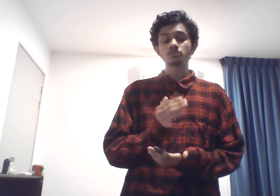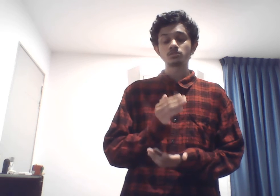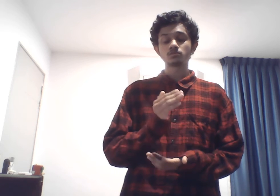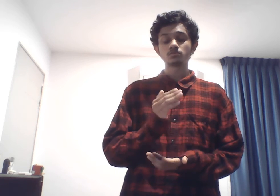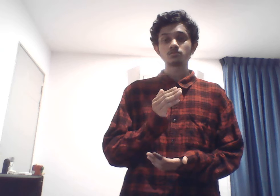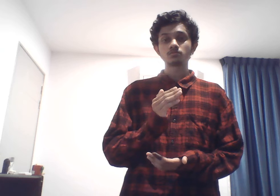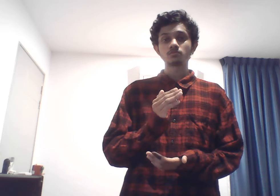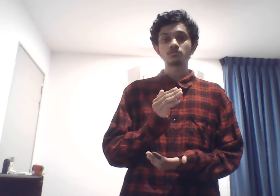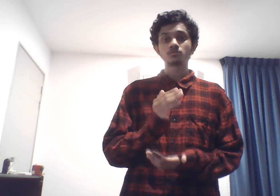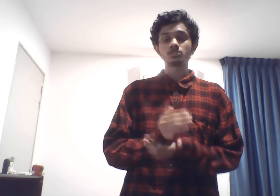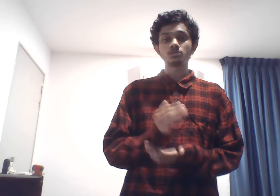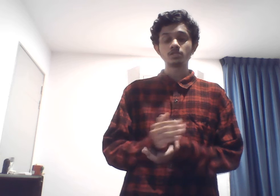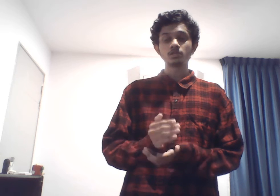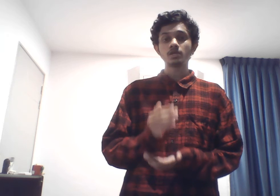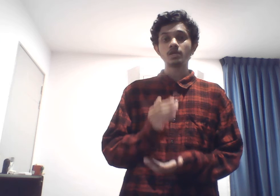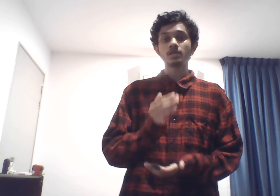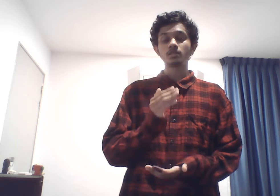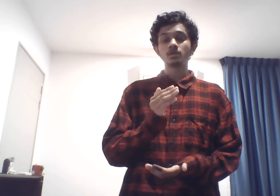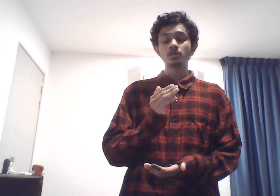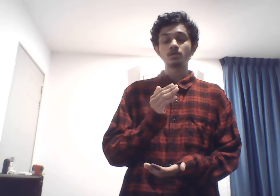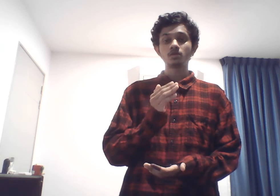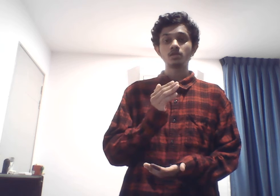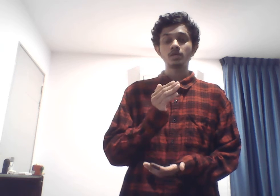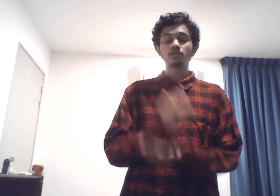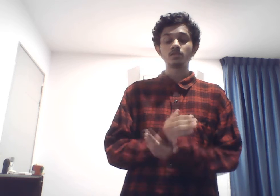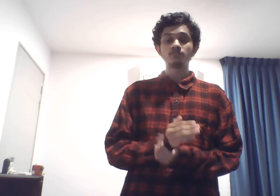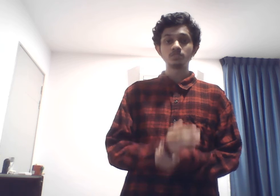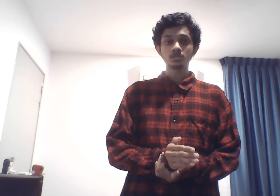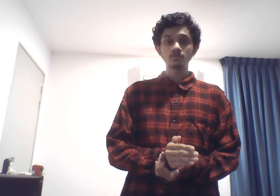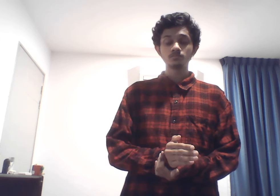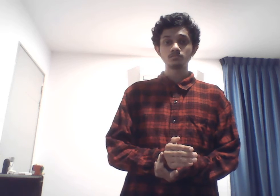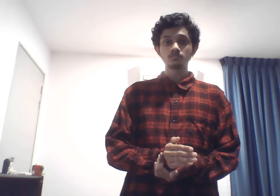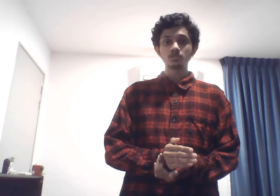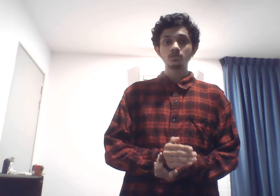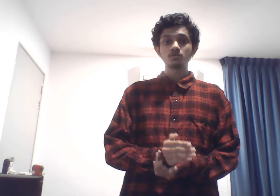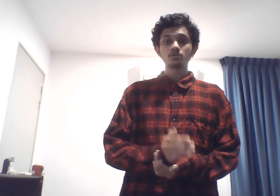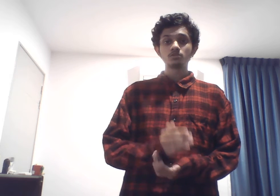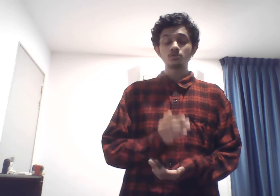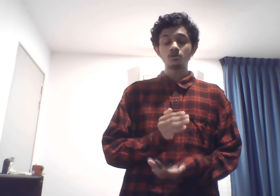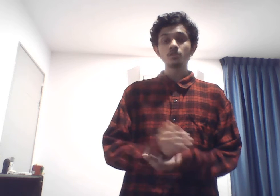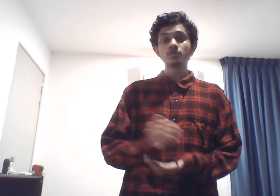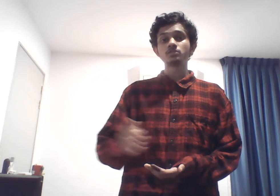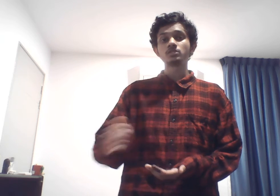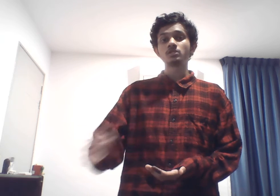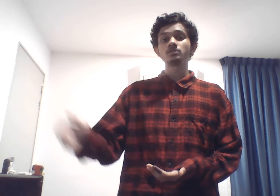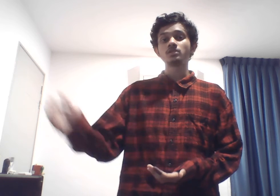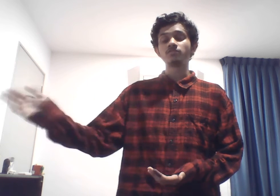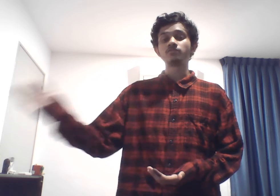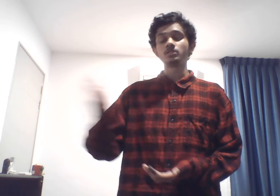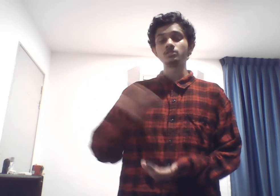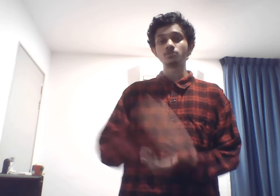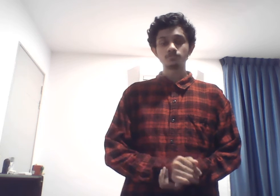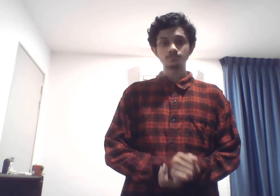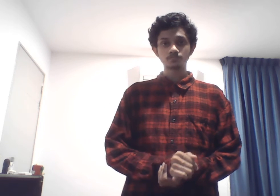undergoes to the children at infancy all the way till they are 15 years old.